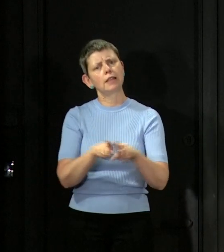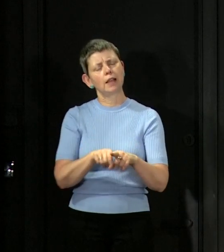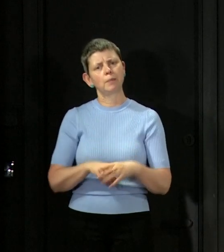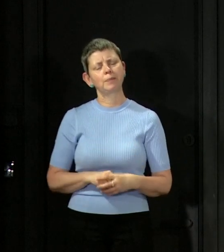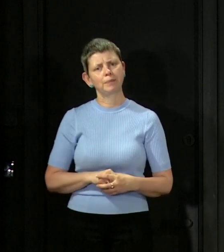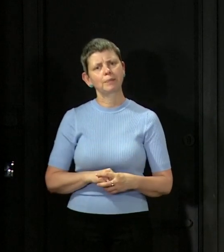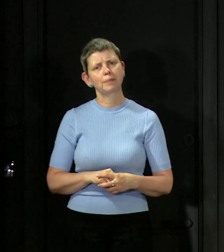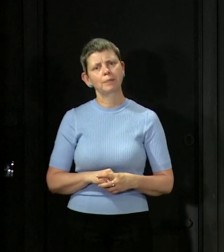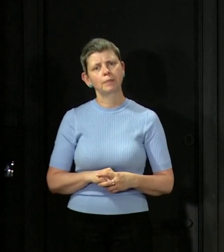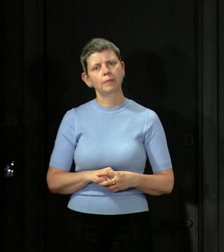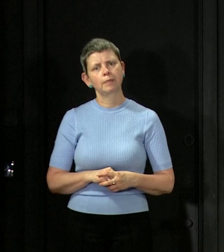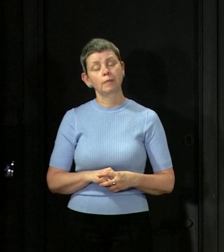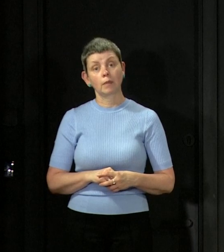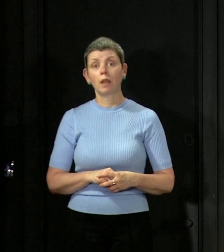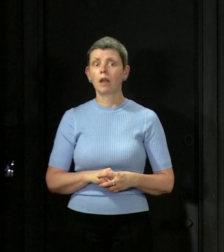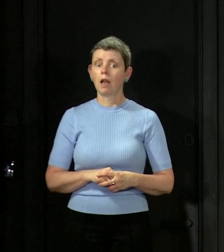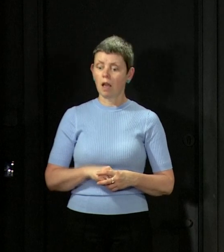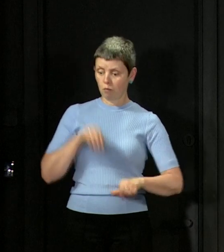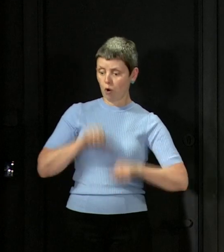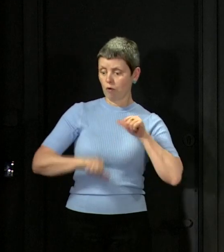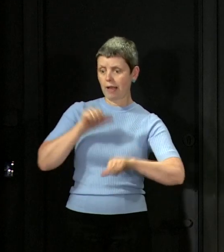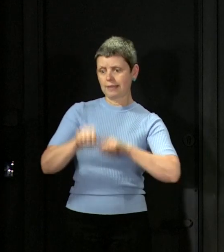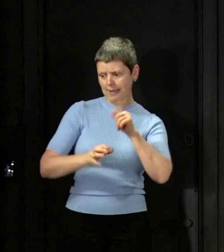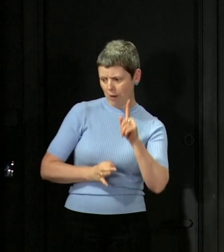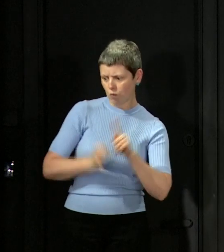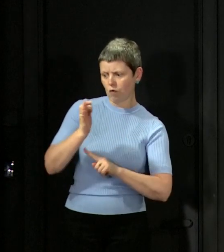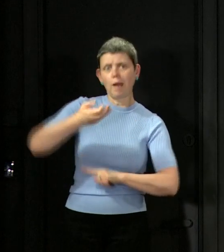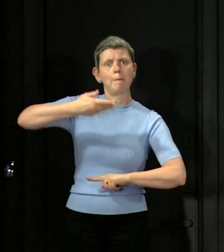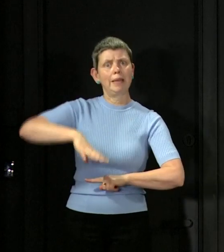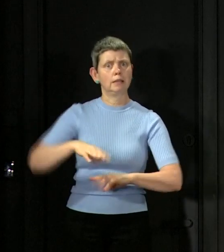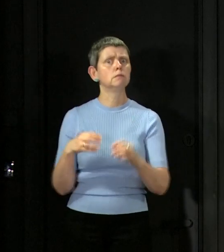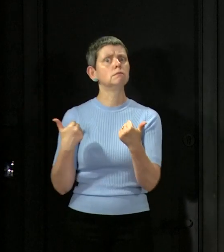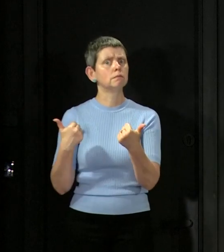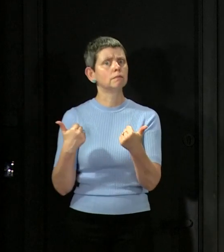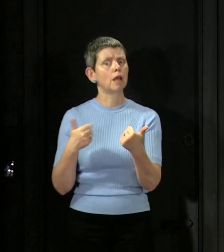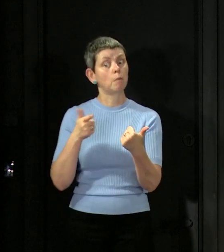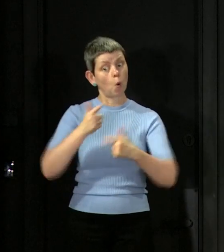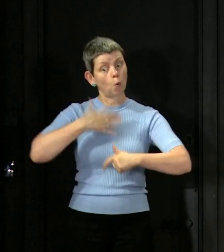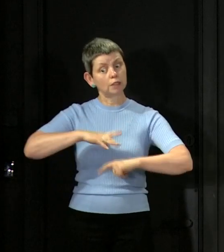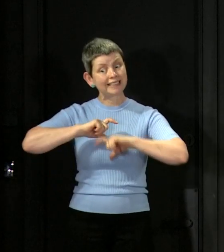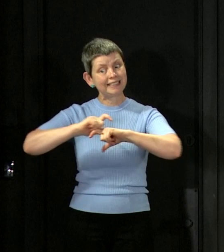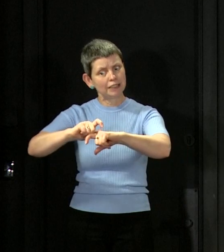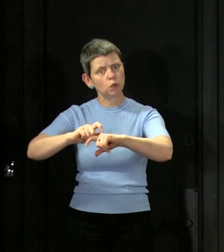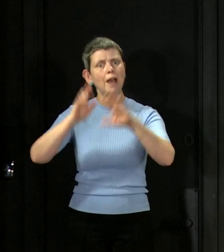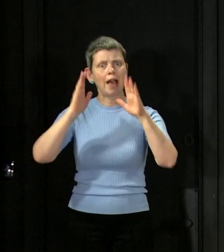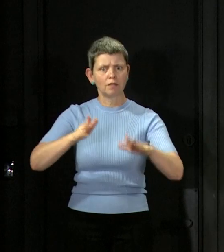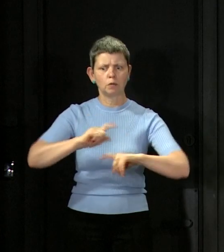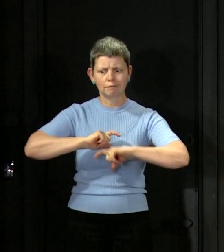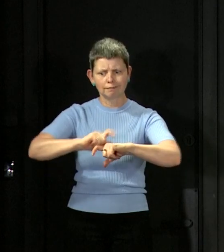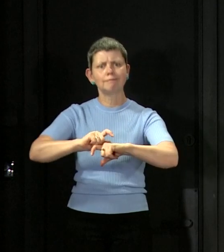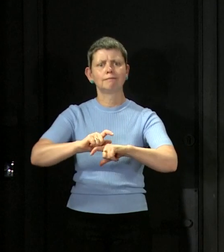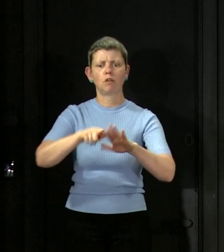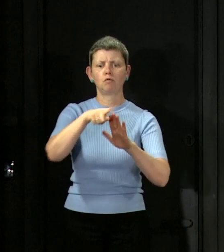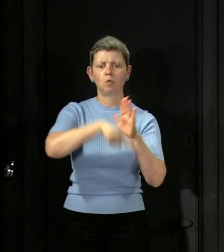doubt that we have made progress, but if we are to continue making progress, then we all have to continue to stick to these rules. So I hope you have